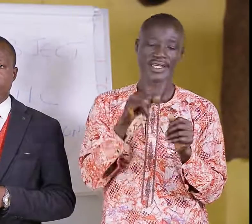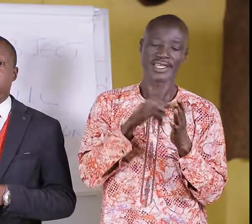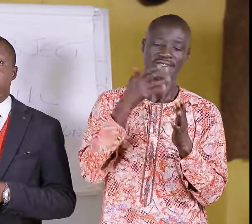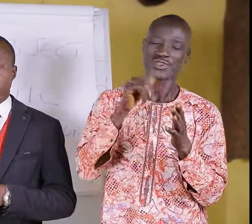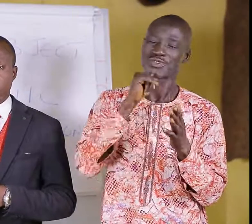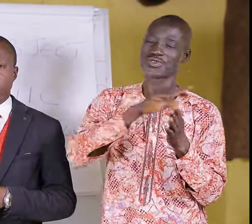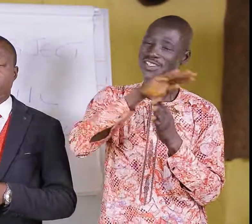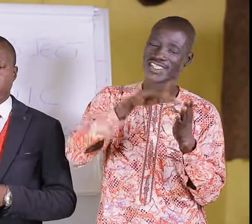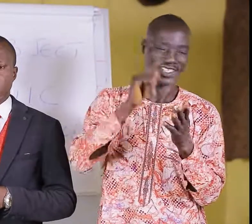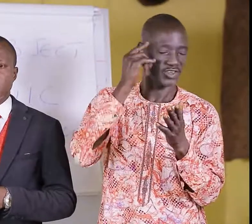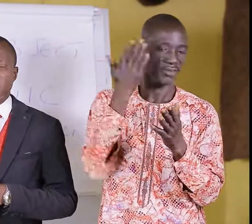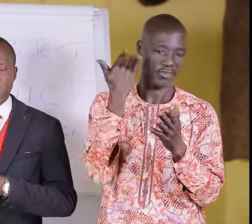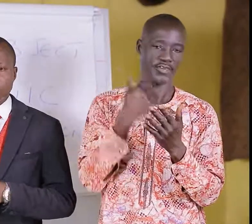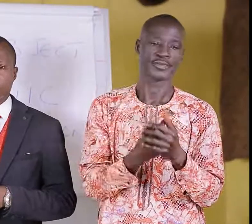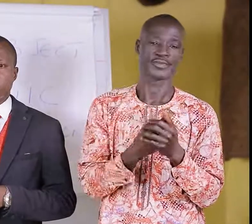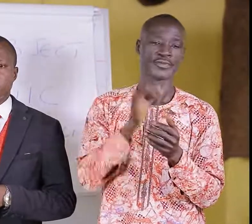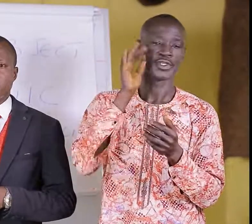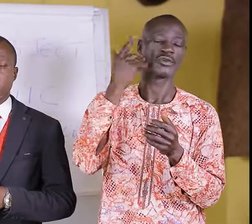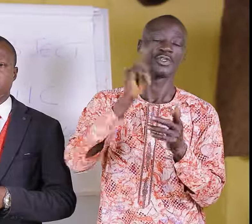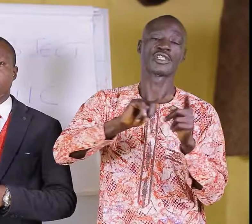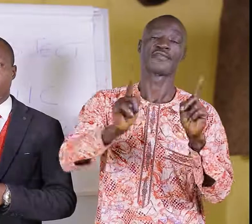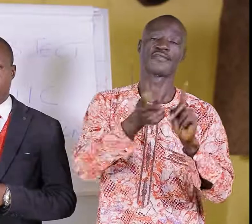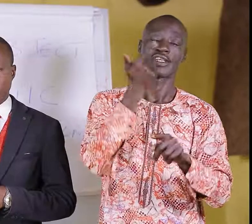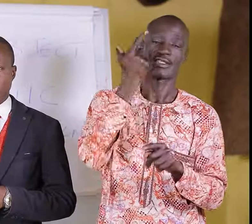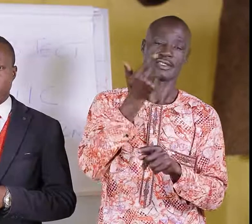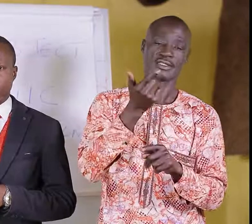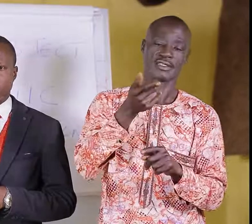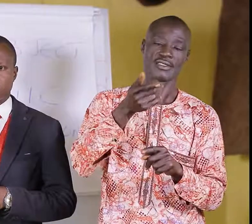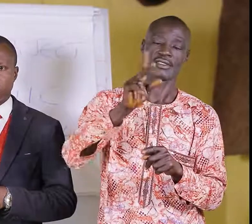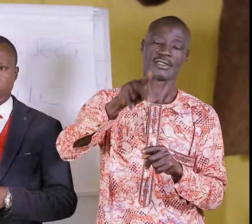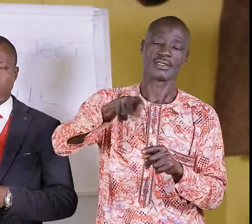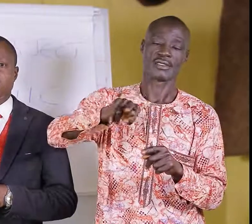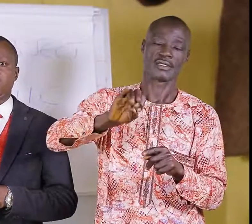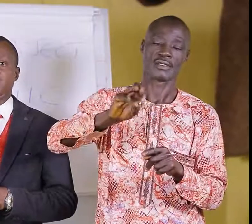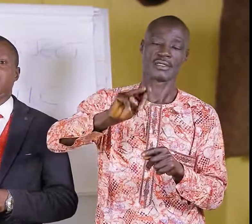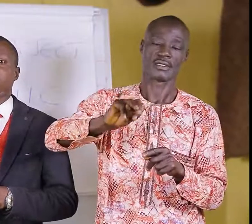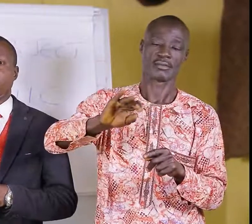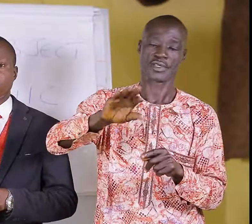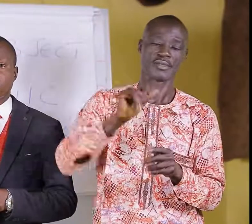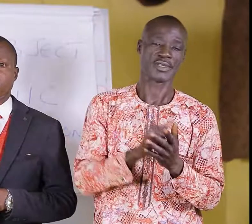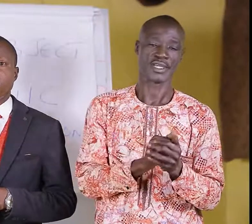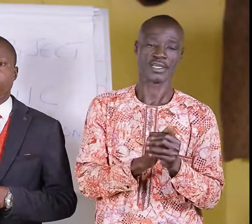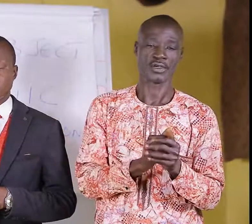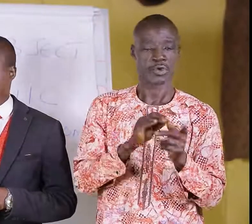so he was the premier, the first indigenous premier of the Western region. You can call him the